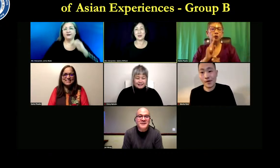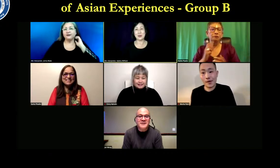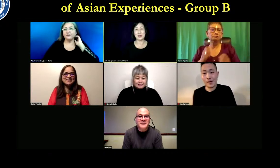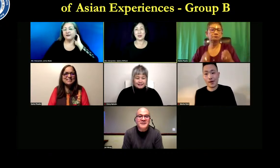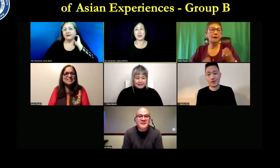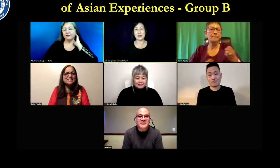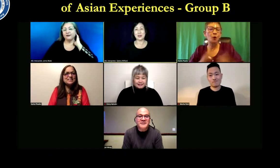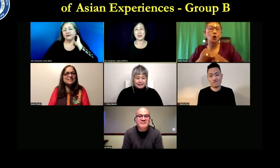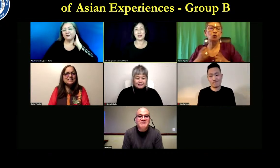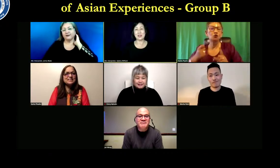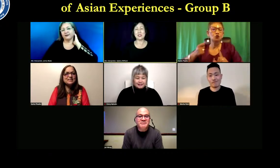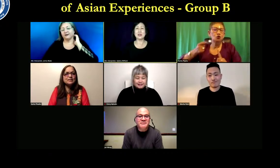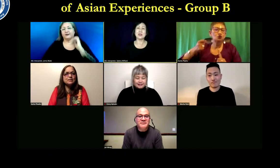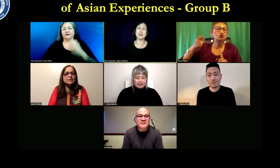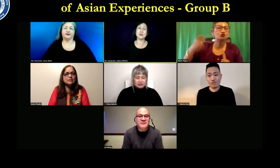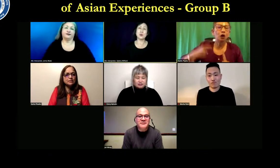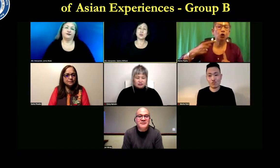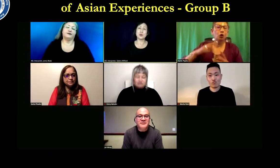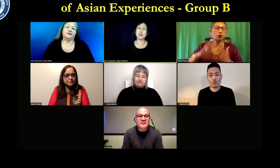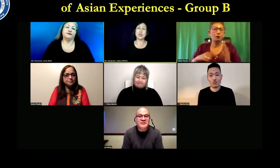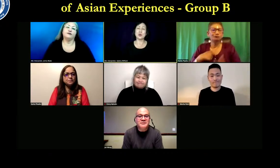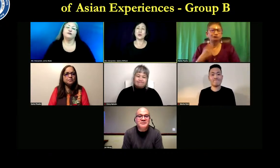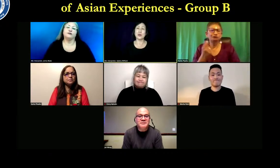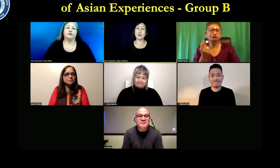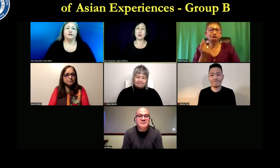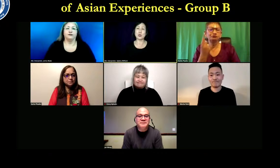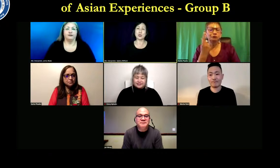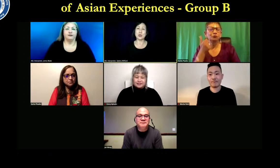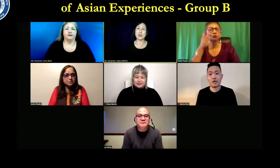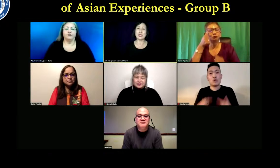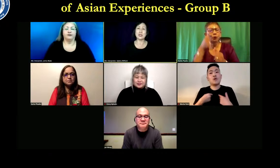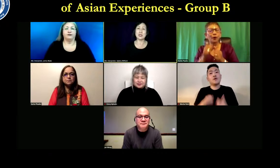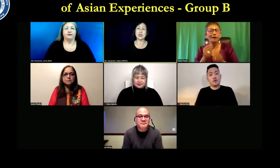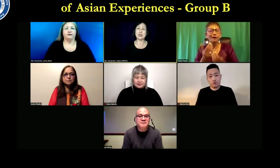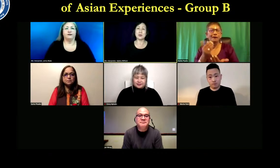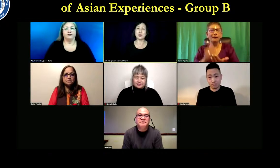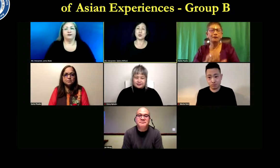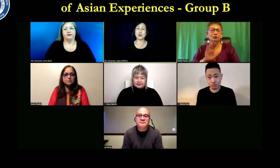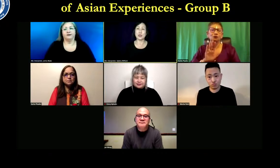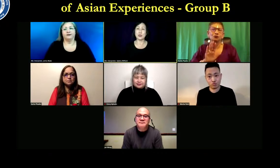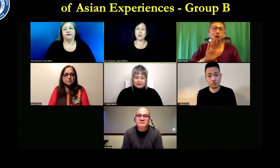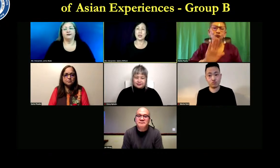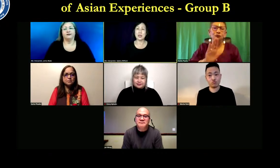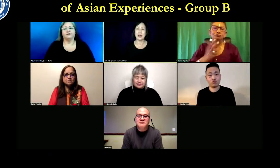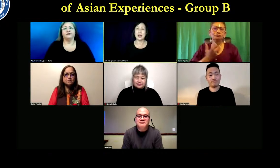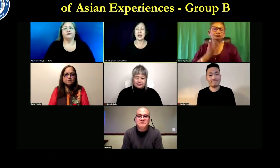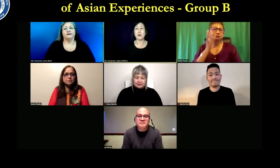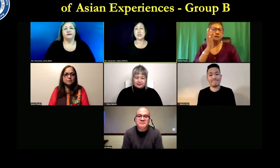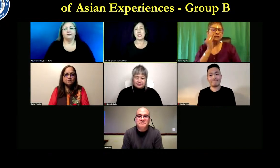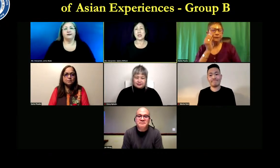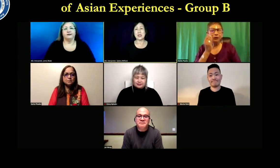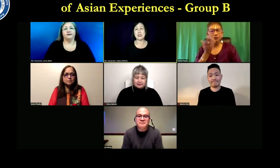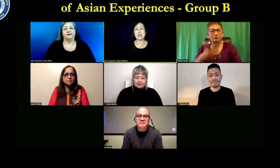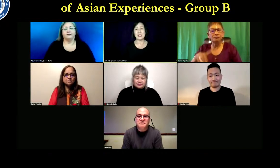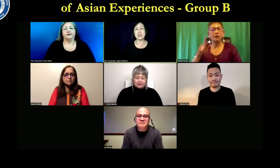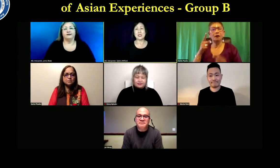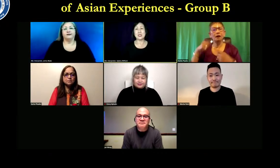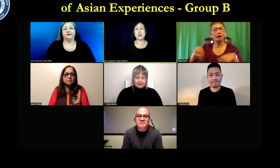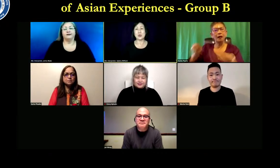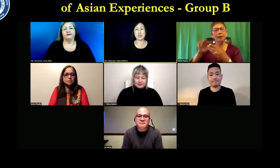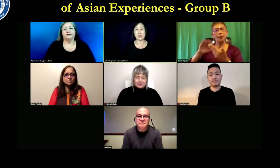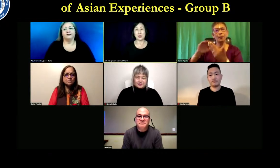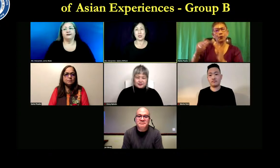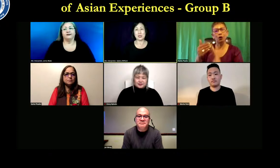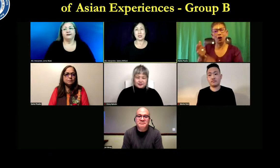I know these moments are, you know, very emotional and things sometimes were triggered. Once again, you know,